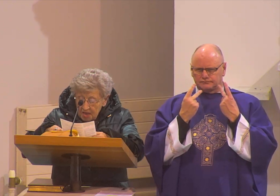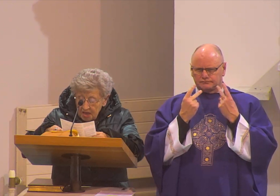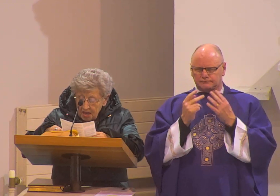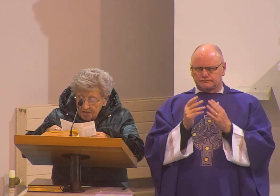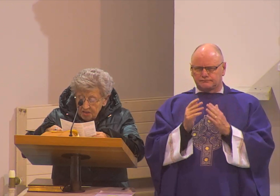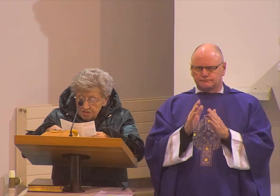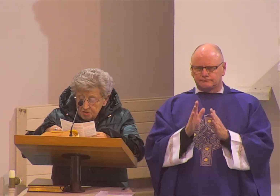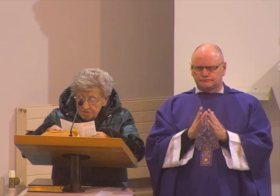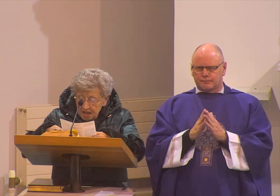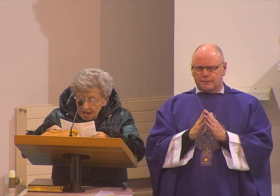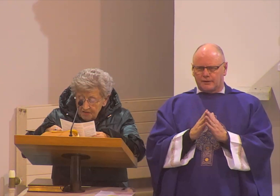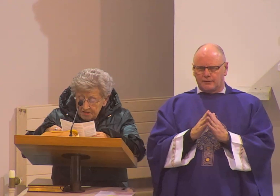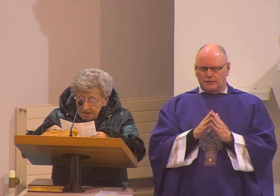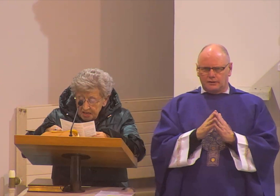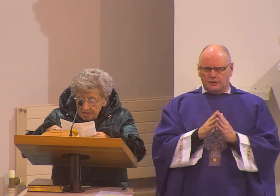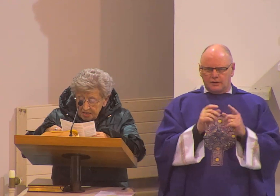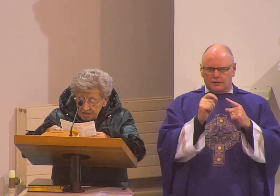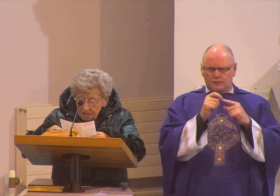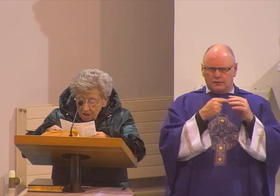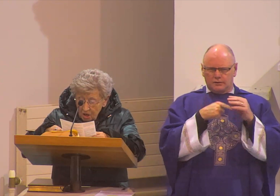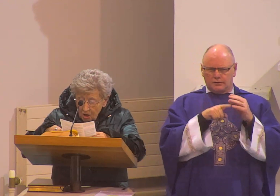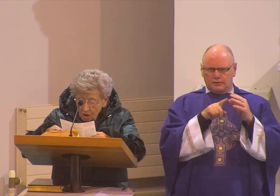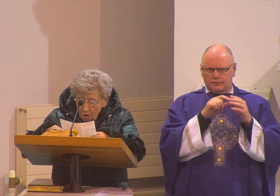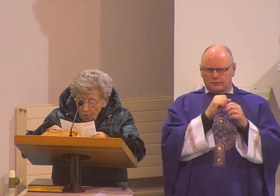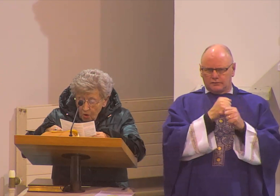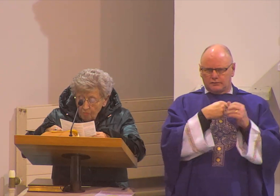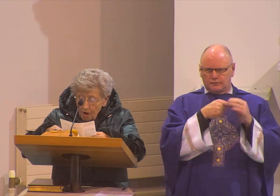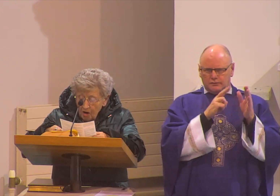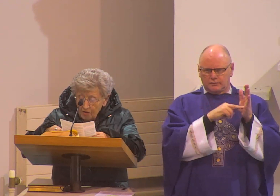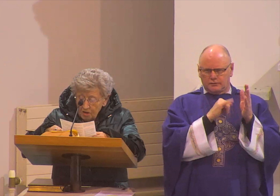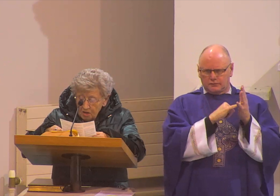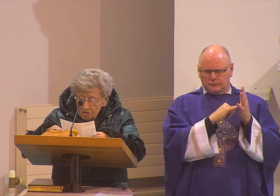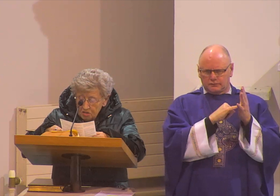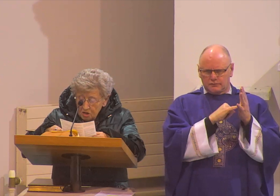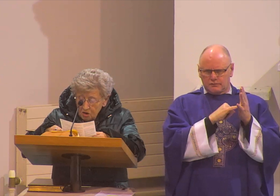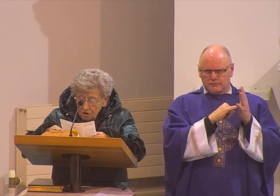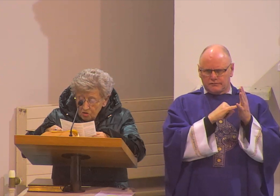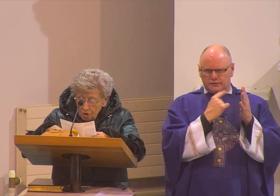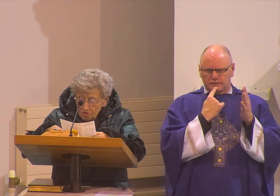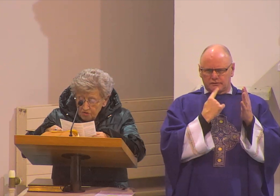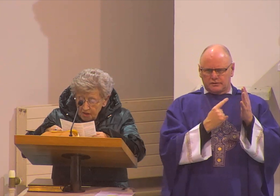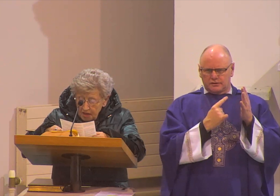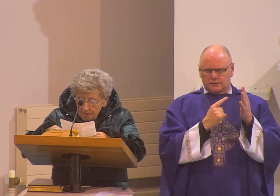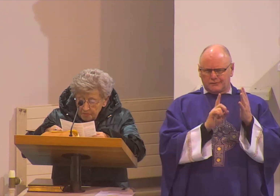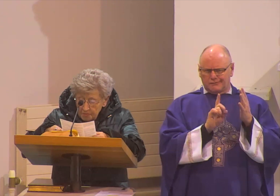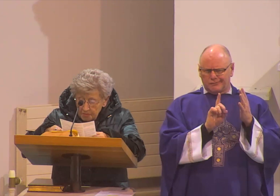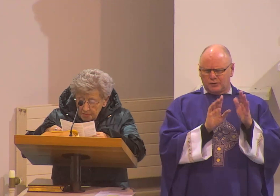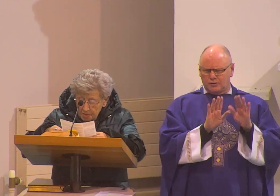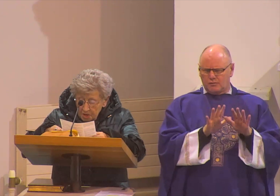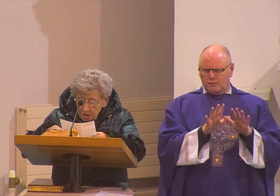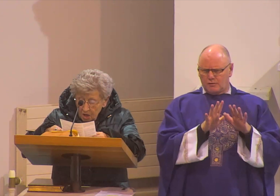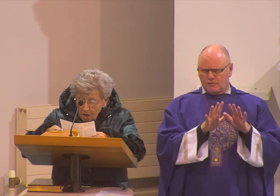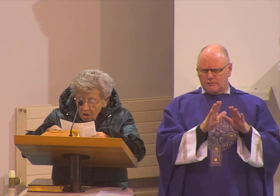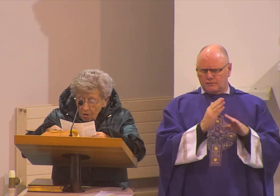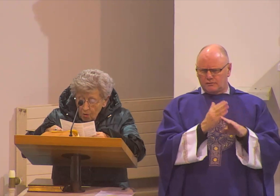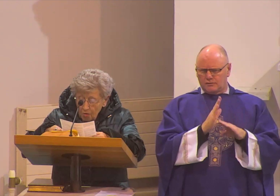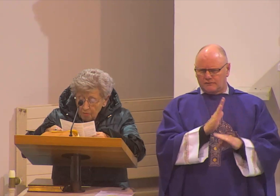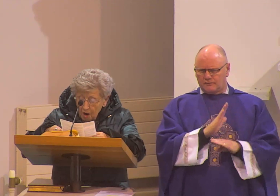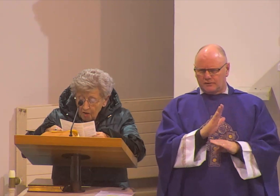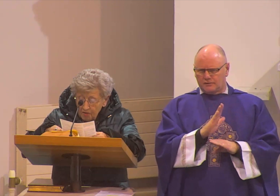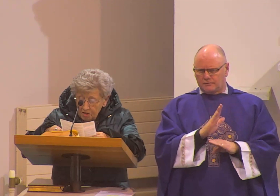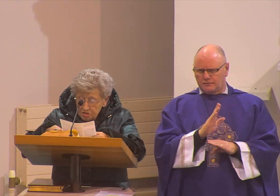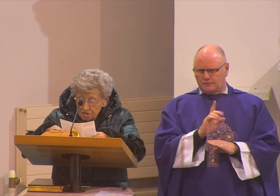The heathens themselves said, what marvel the Lord worked for them.